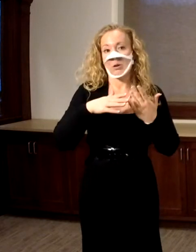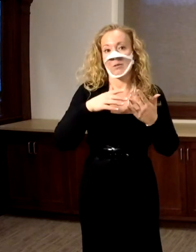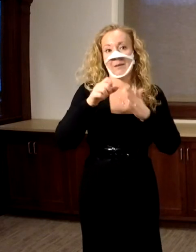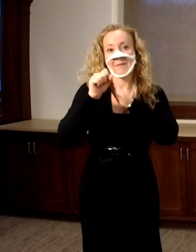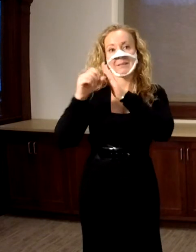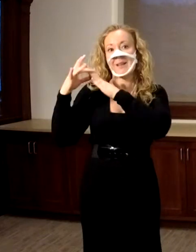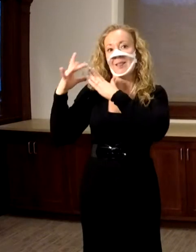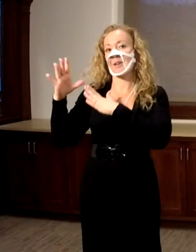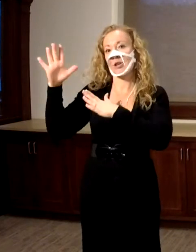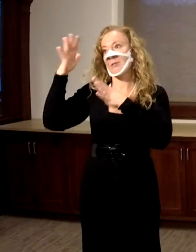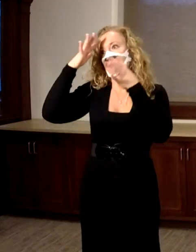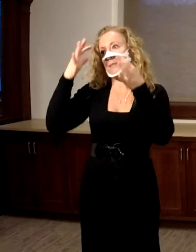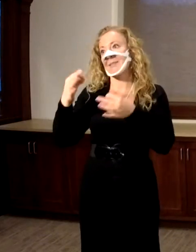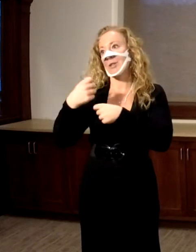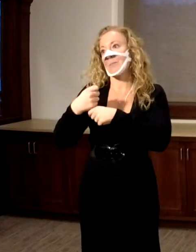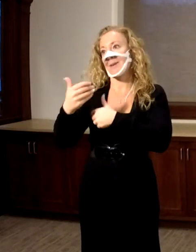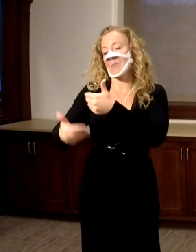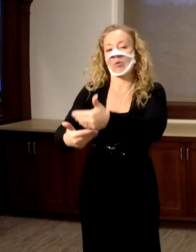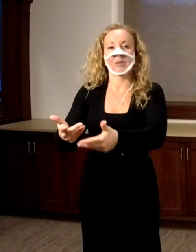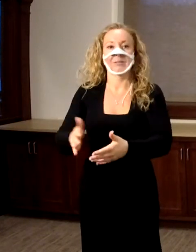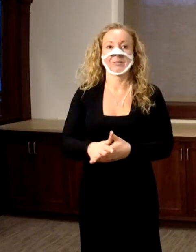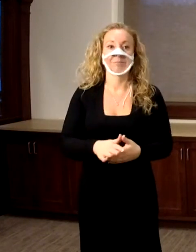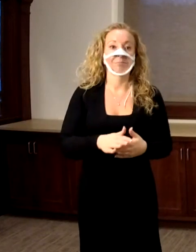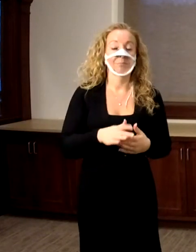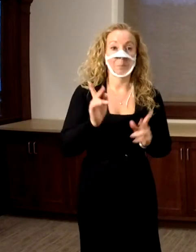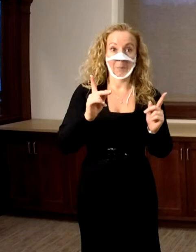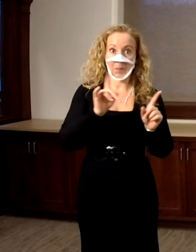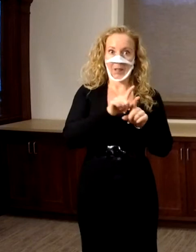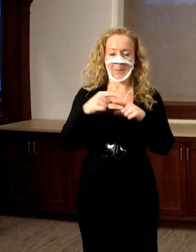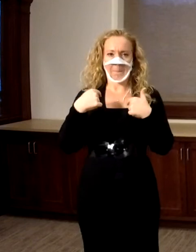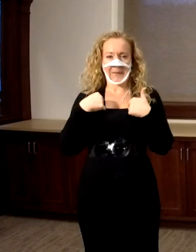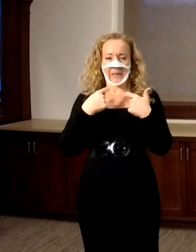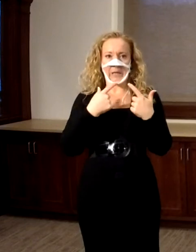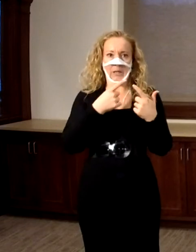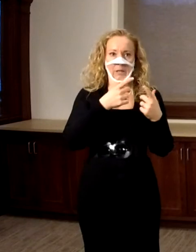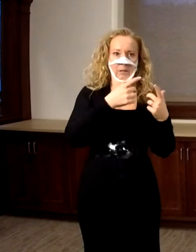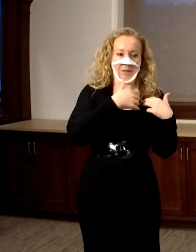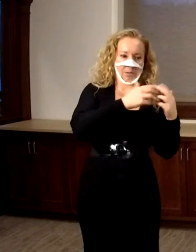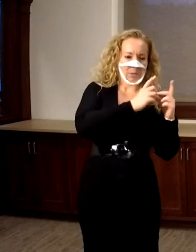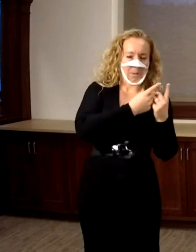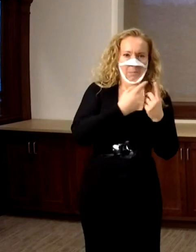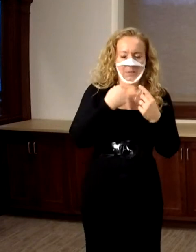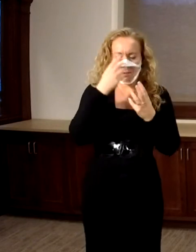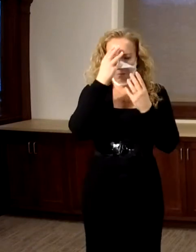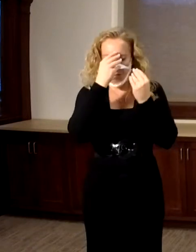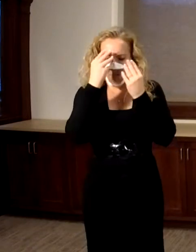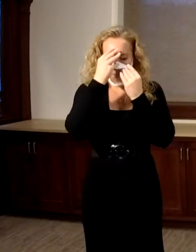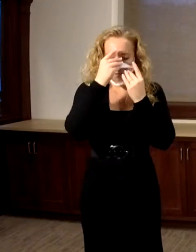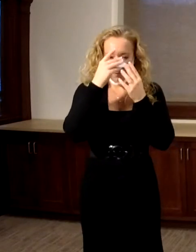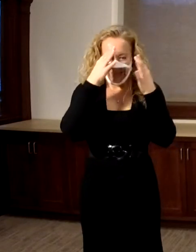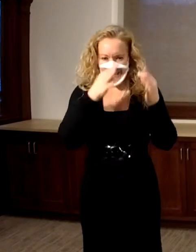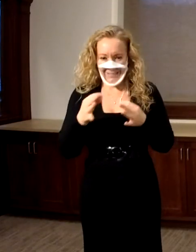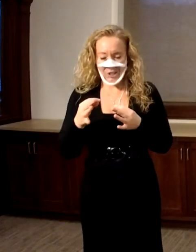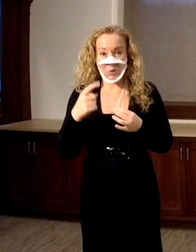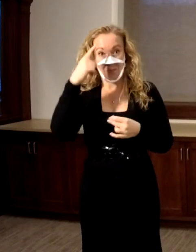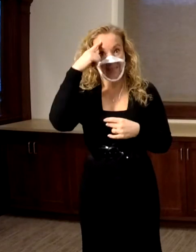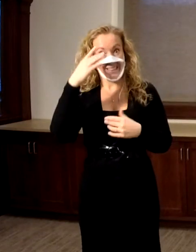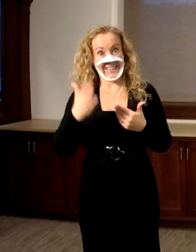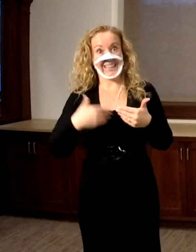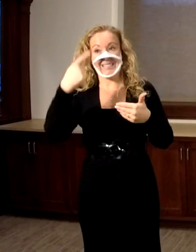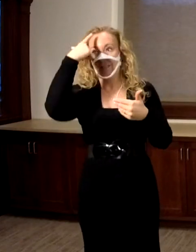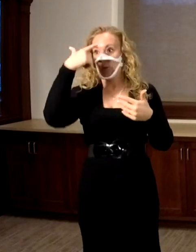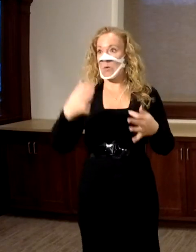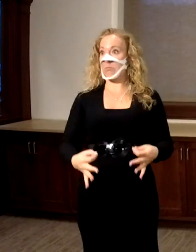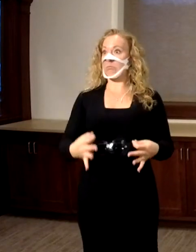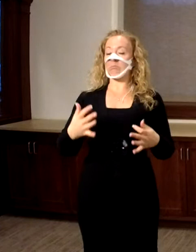state leaders, health department, people like myself have to wrestle with. These decisions are not made easily. These decisions are